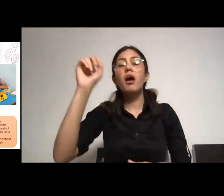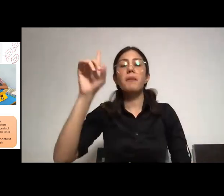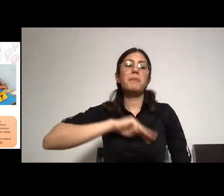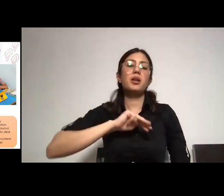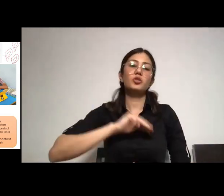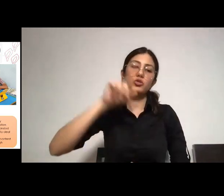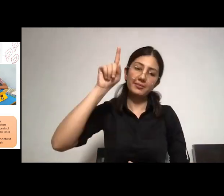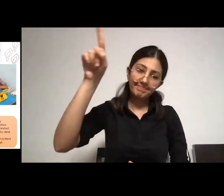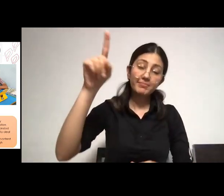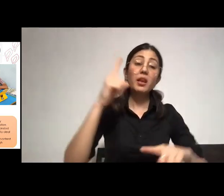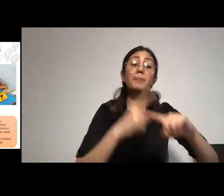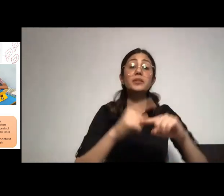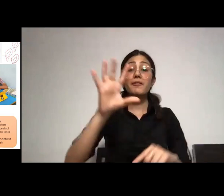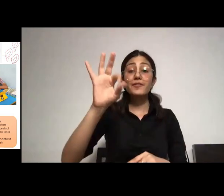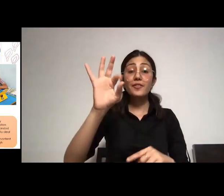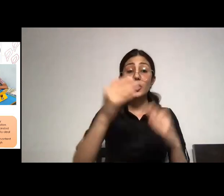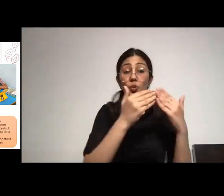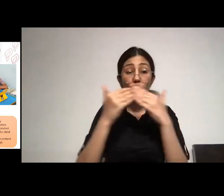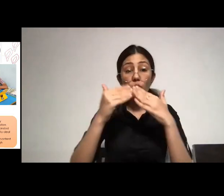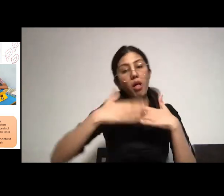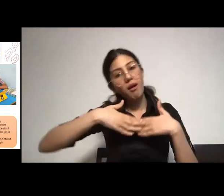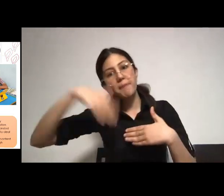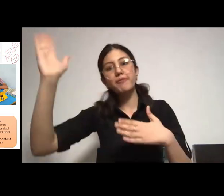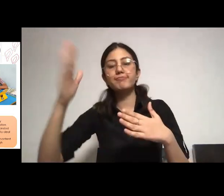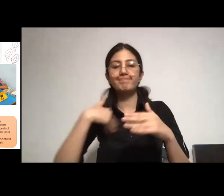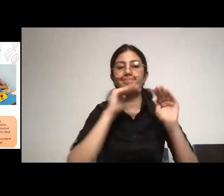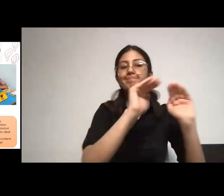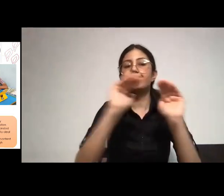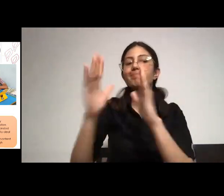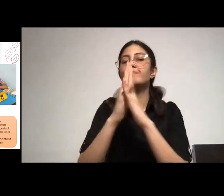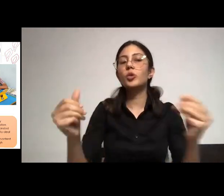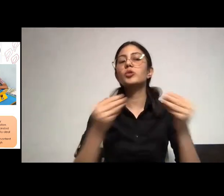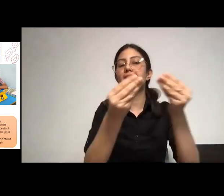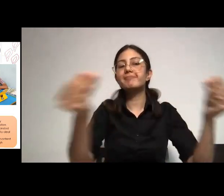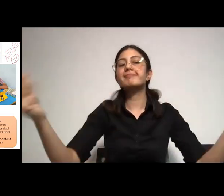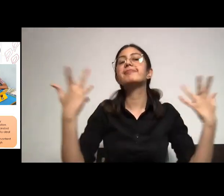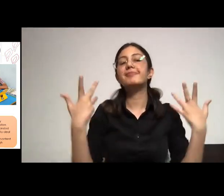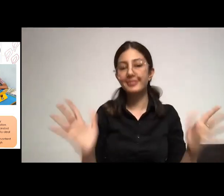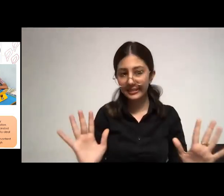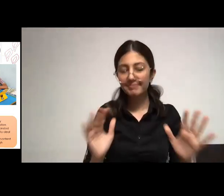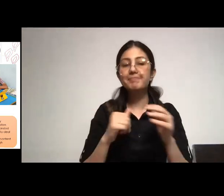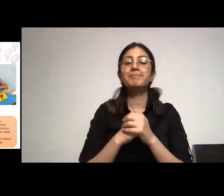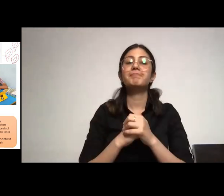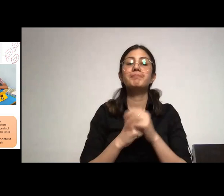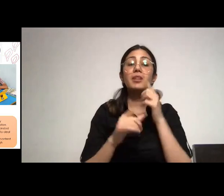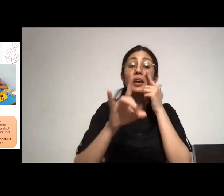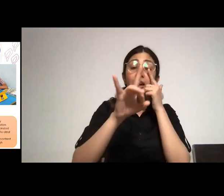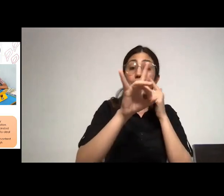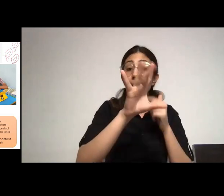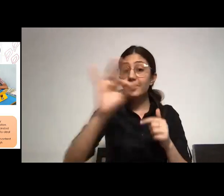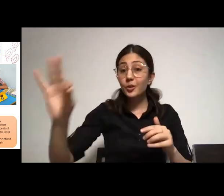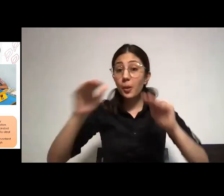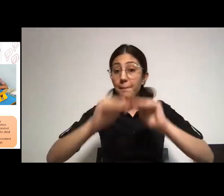50 schools in Maharashtra through our solutions, and more than 1,500 kids have